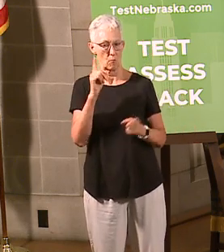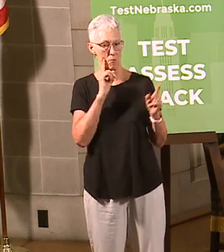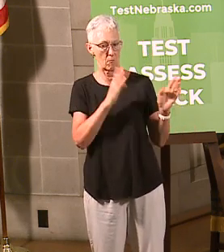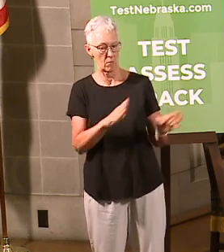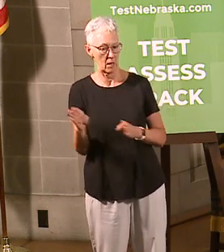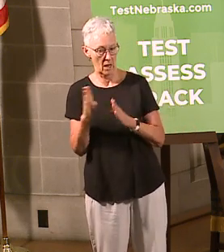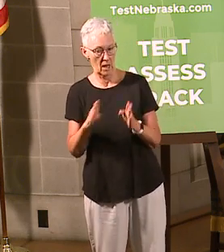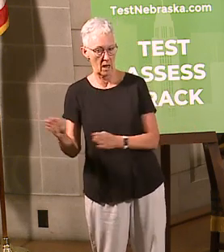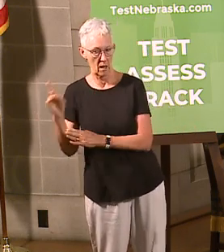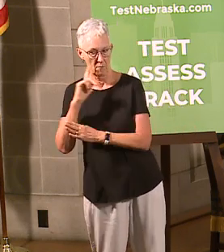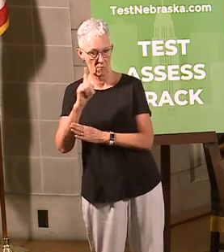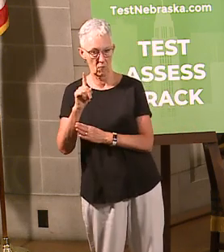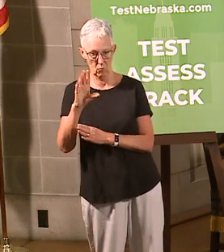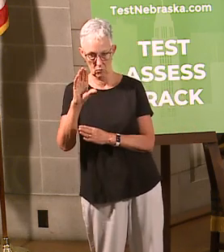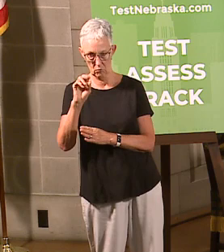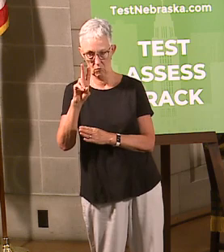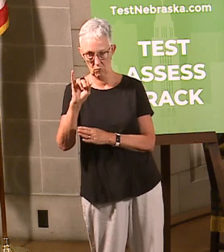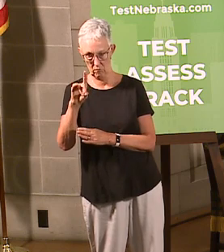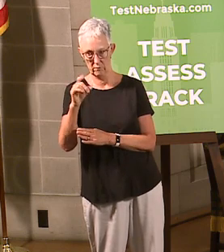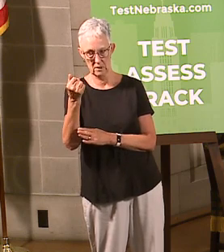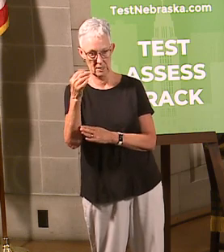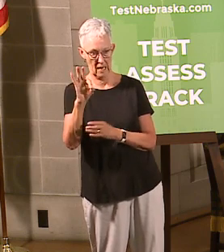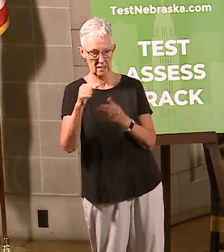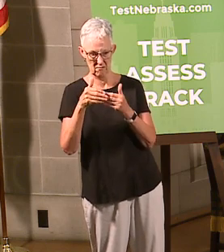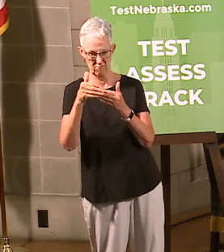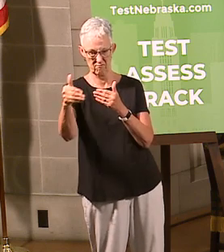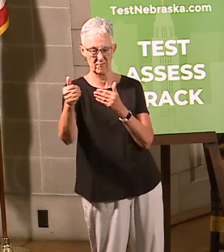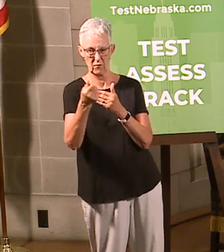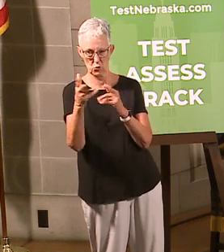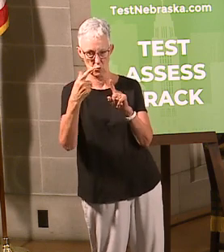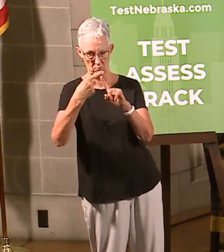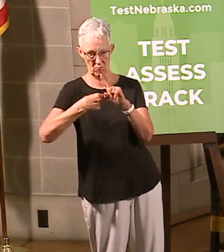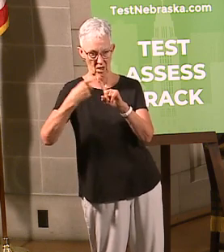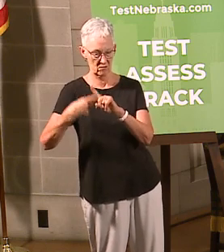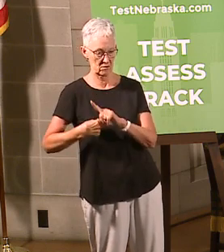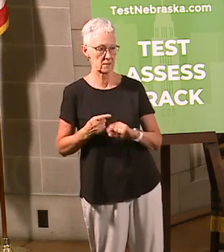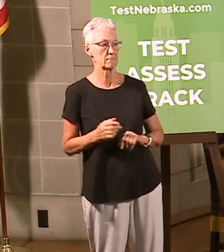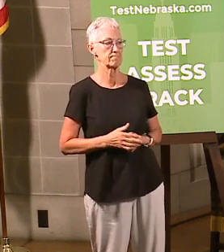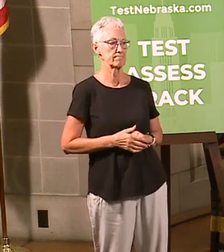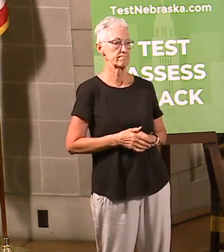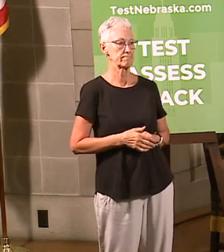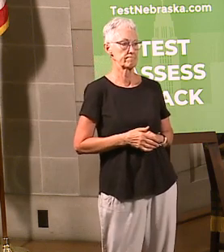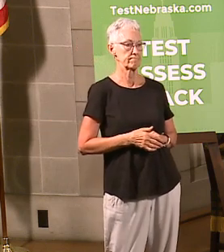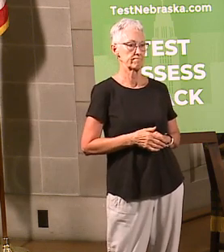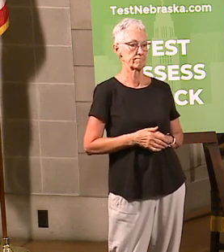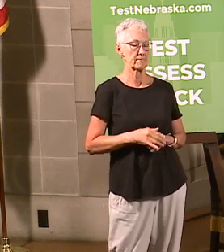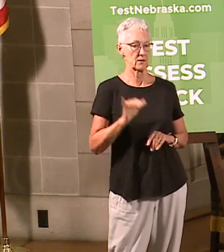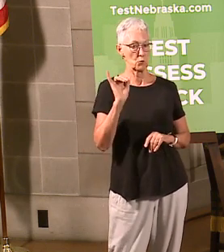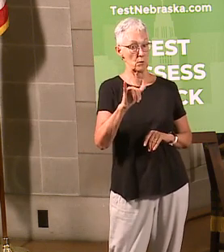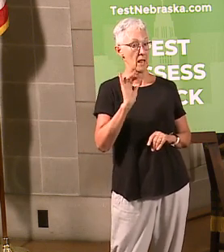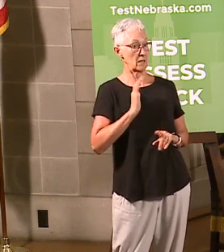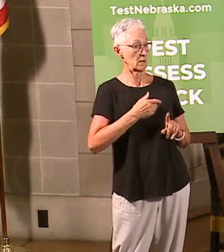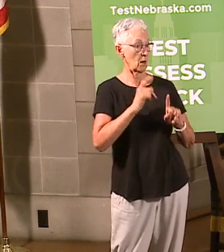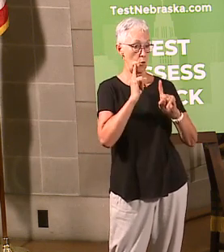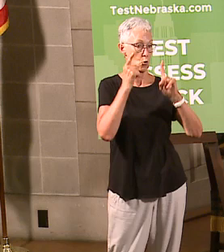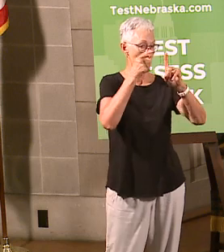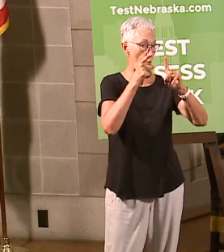months. So most importantly, it aids in the overall effort to combat COVID-19 here in